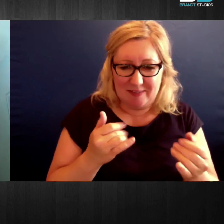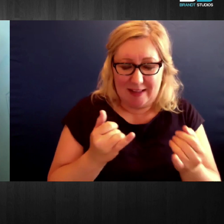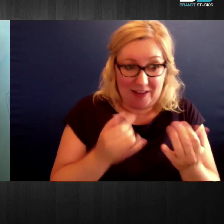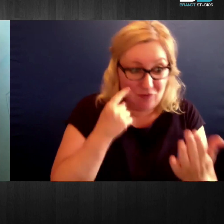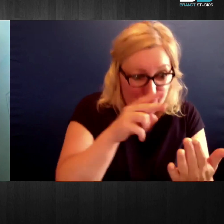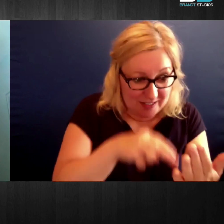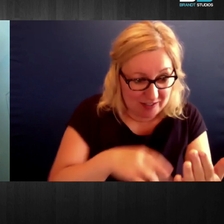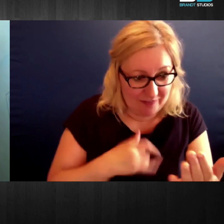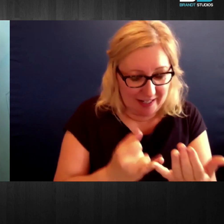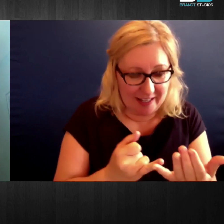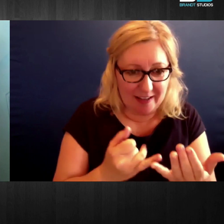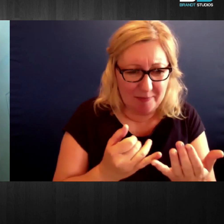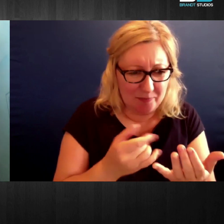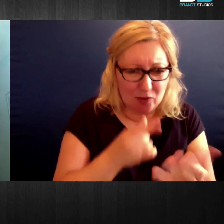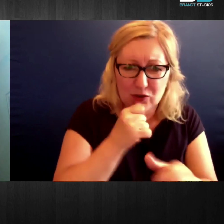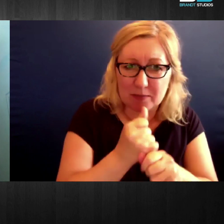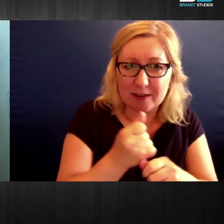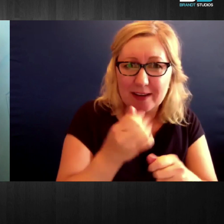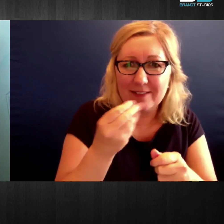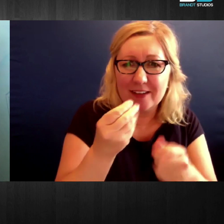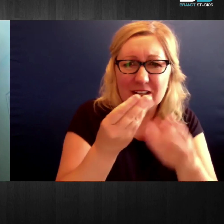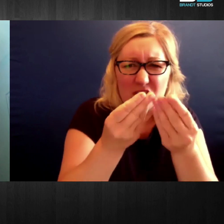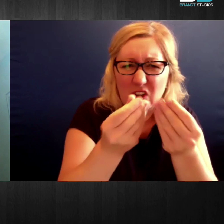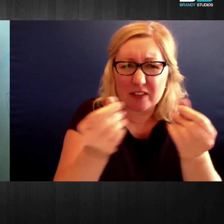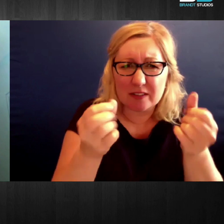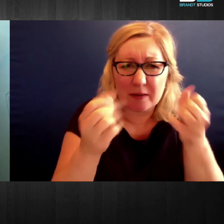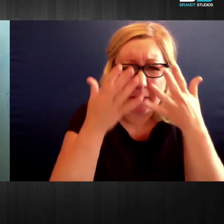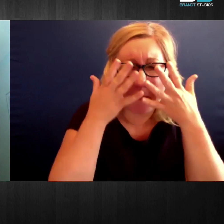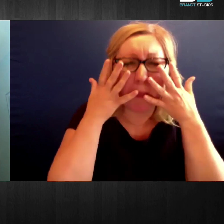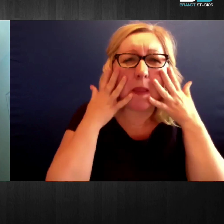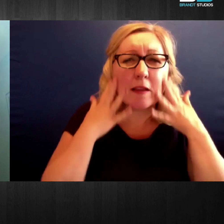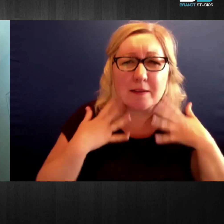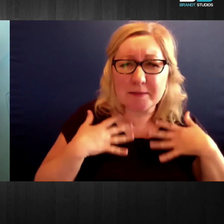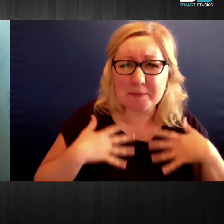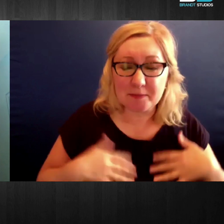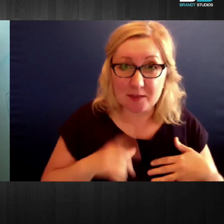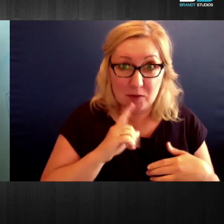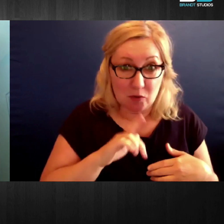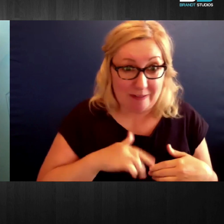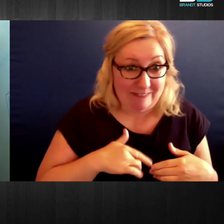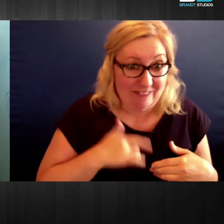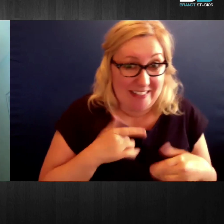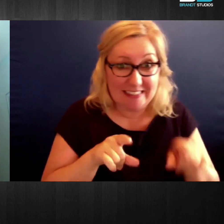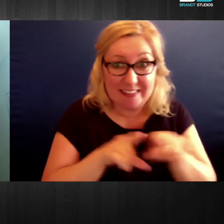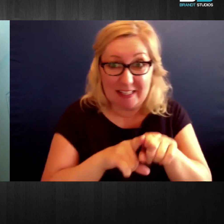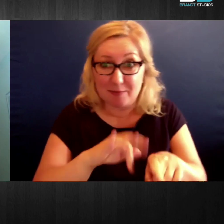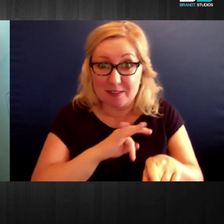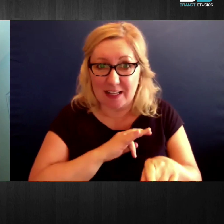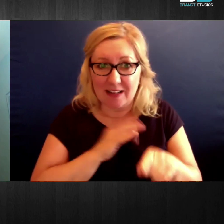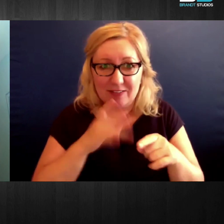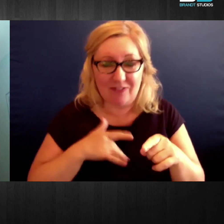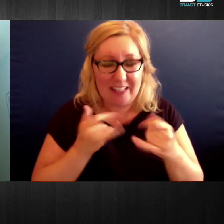I literally have read hundreds of books over the years that have taken me to places like that,